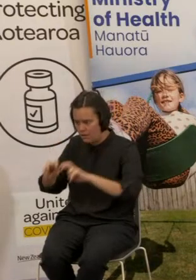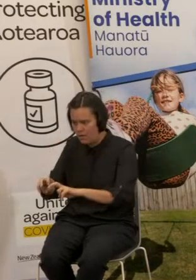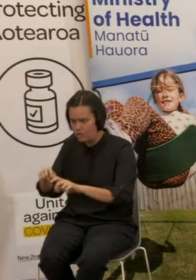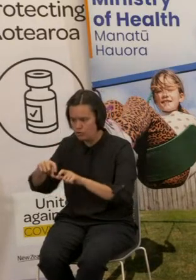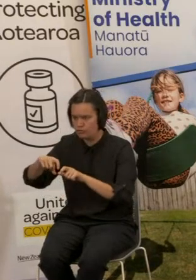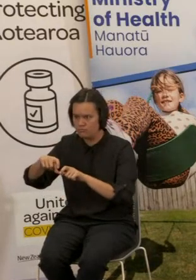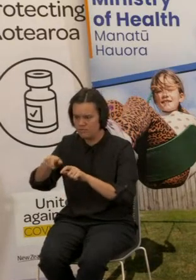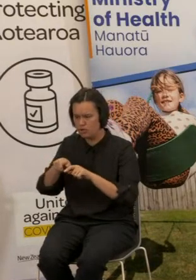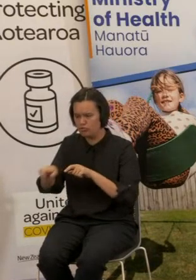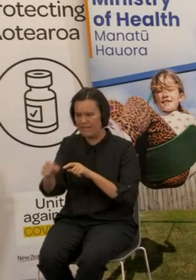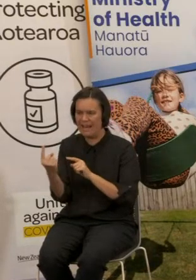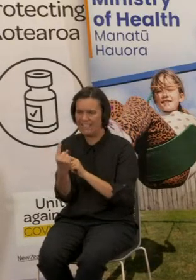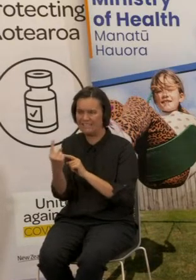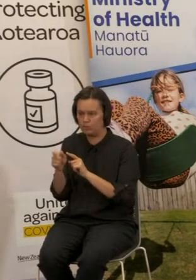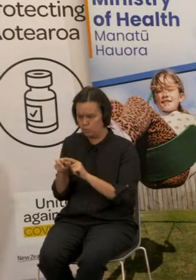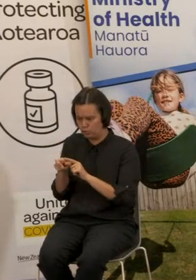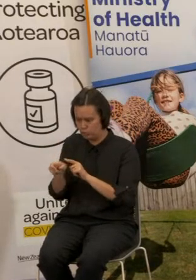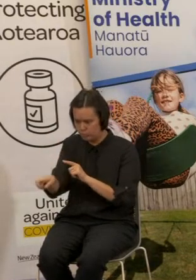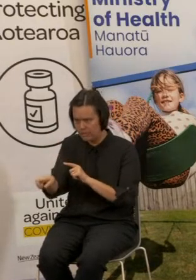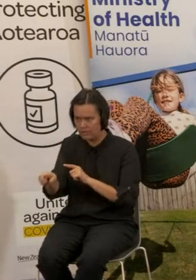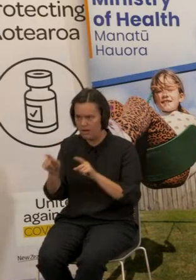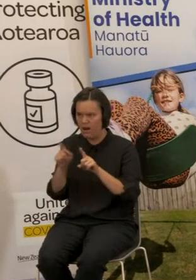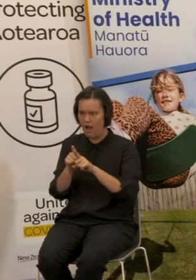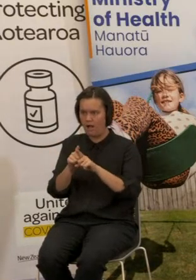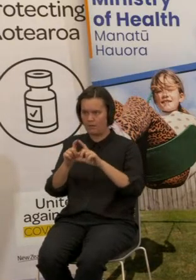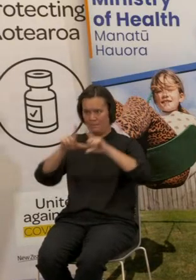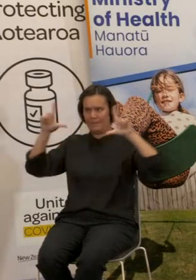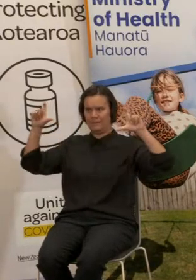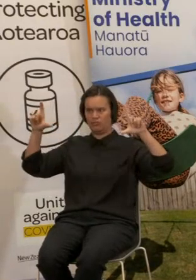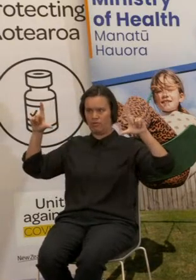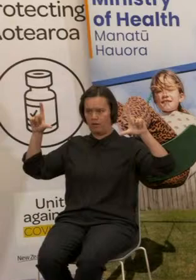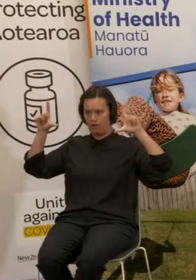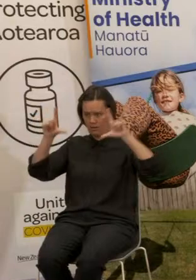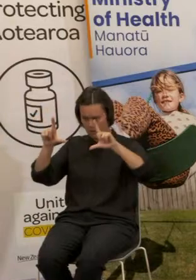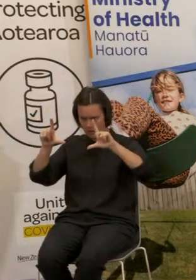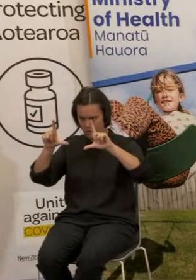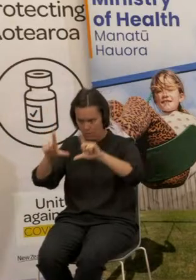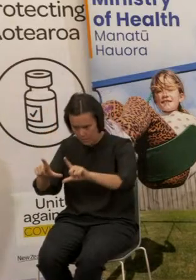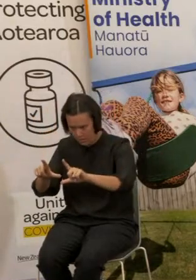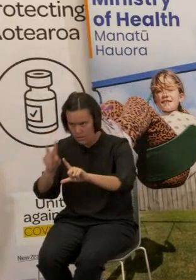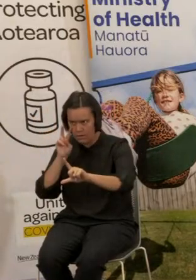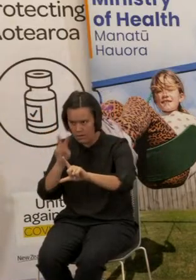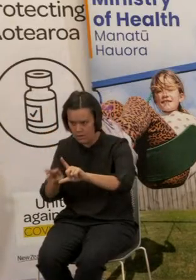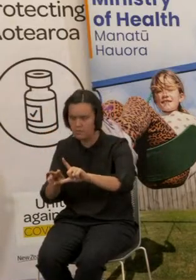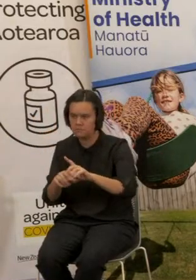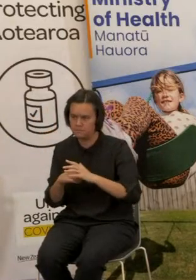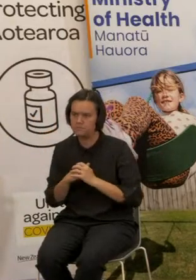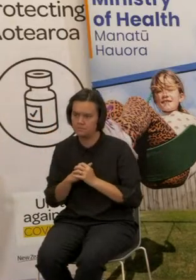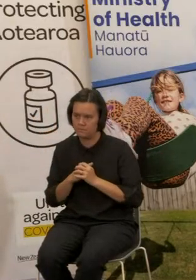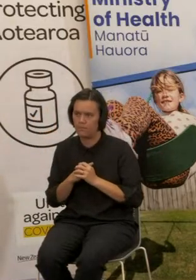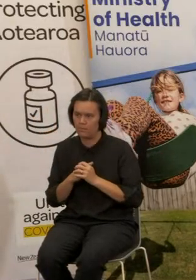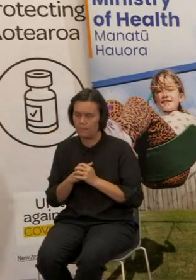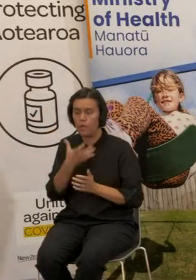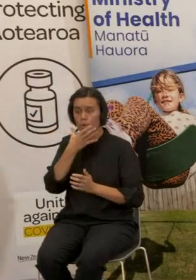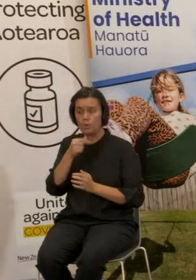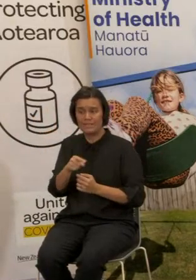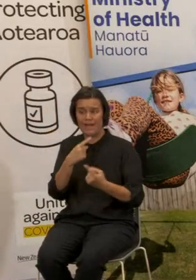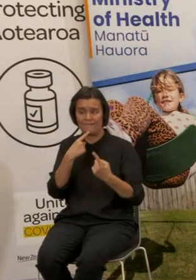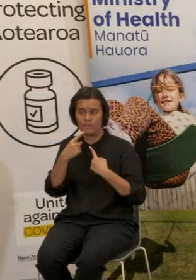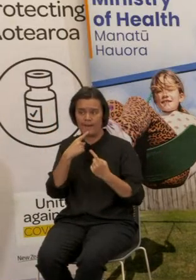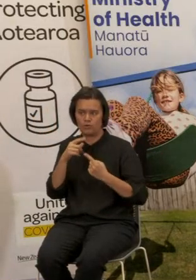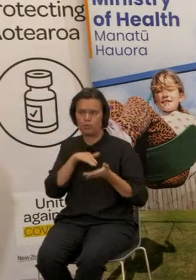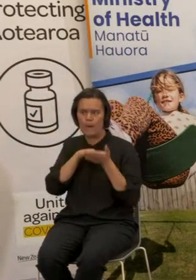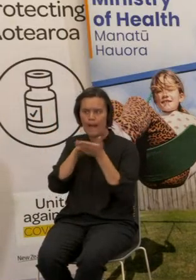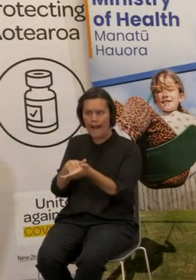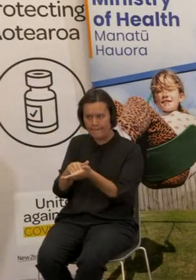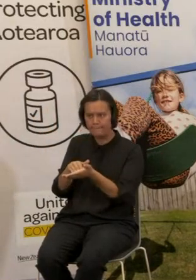been vaccinated, and so they're able to use that in the way that they need to target their communities. What I've also